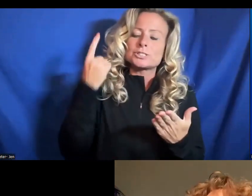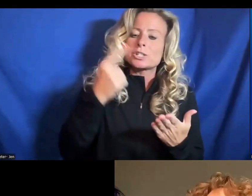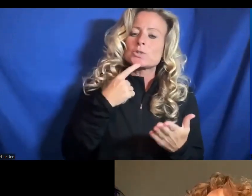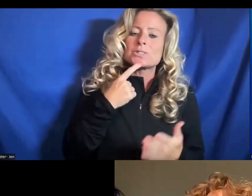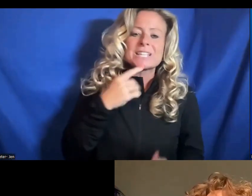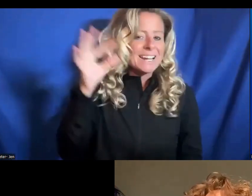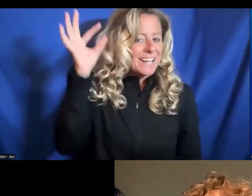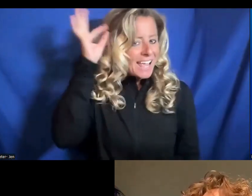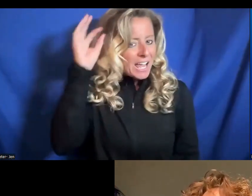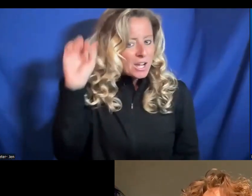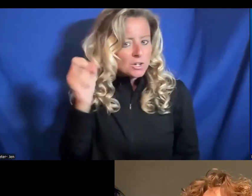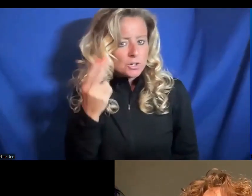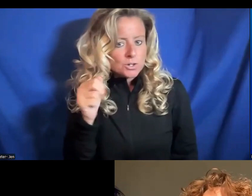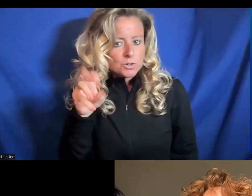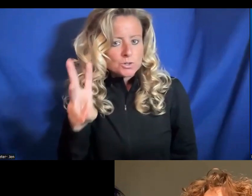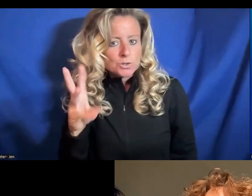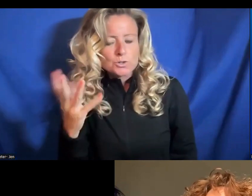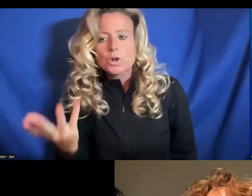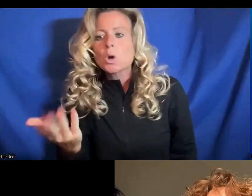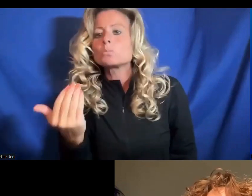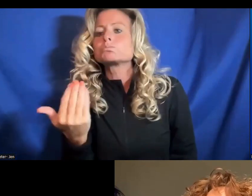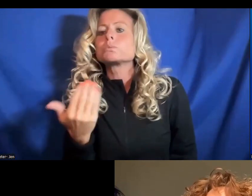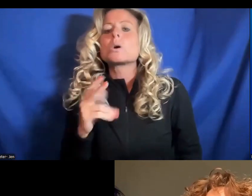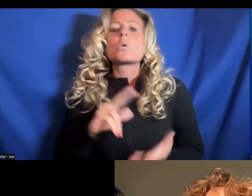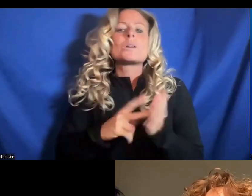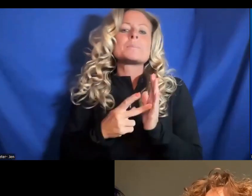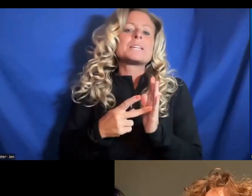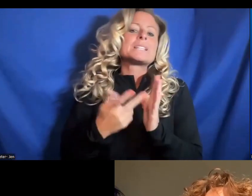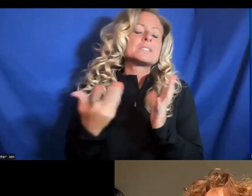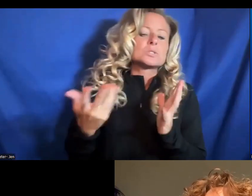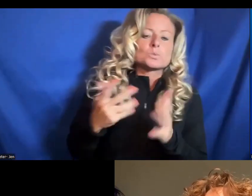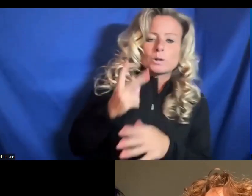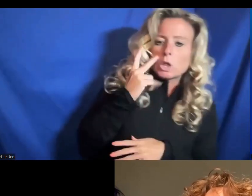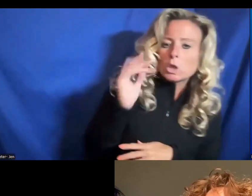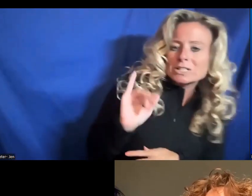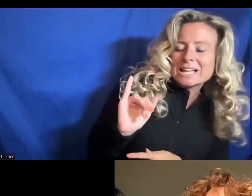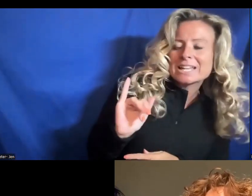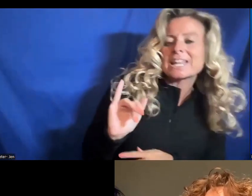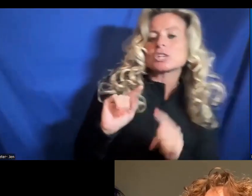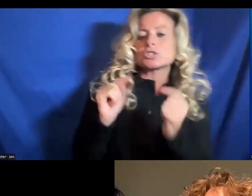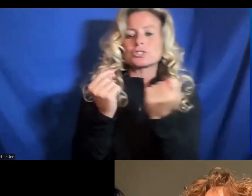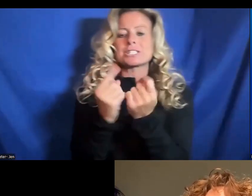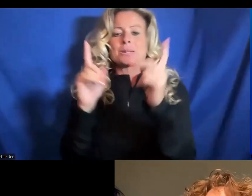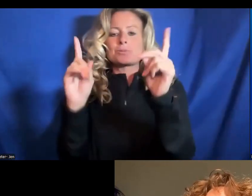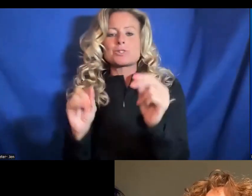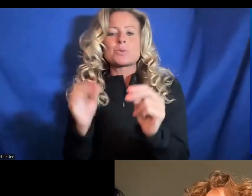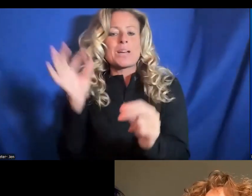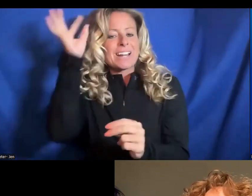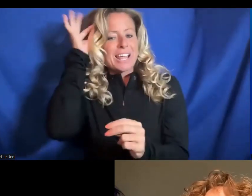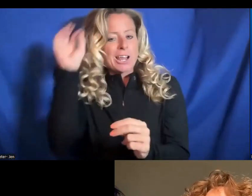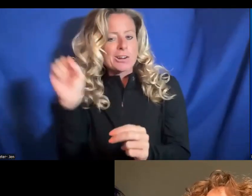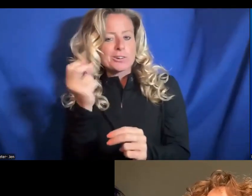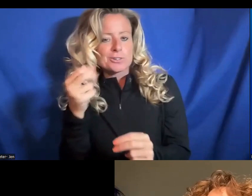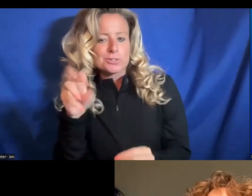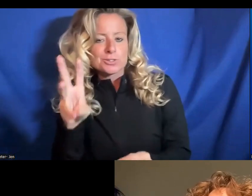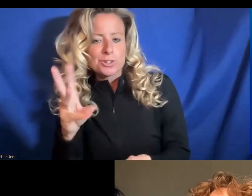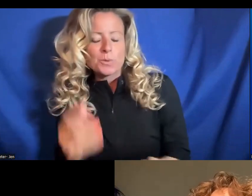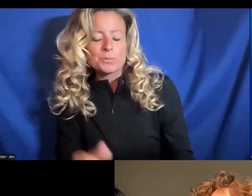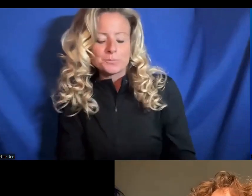me an example of a hair show, what that looks like, and what your team is doing at a hair show.